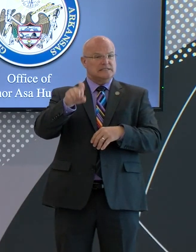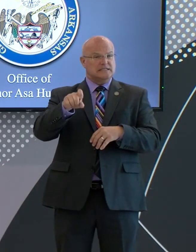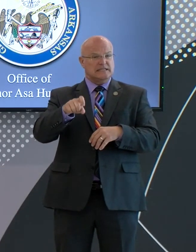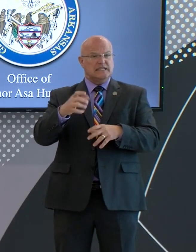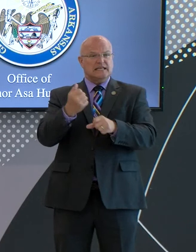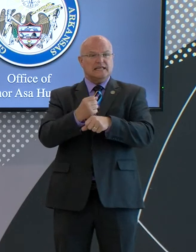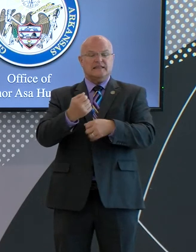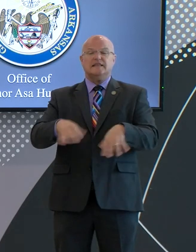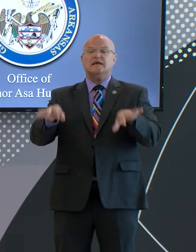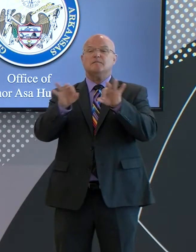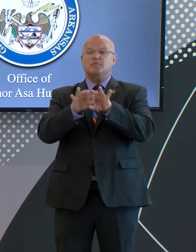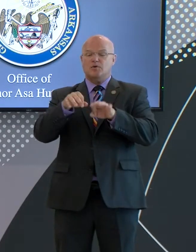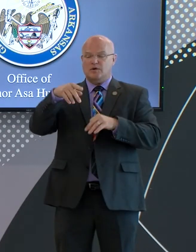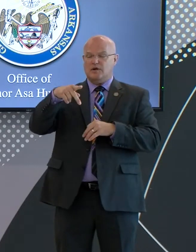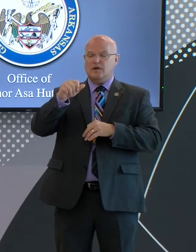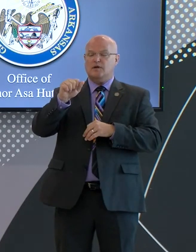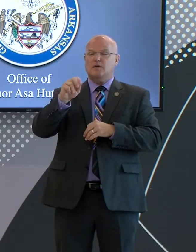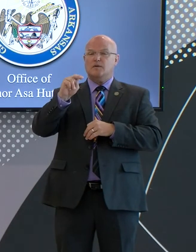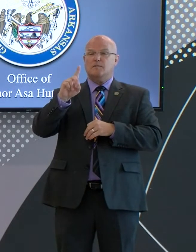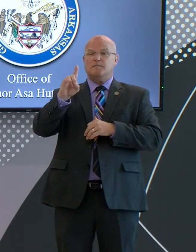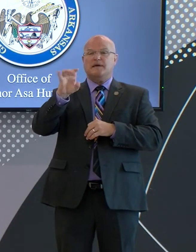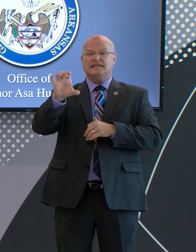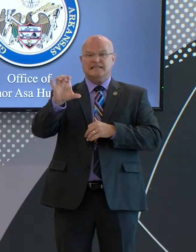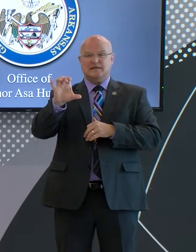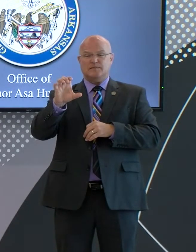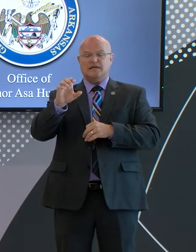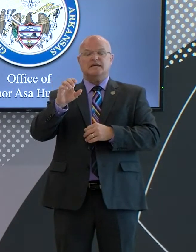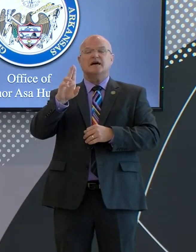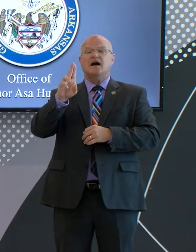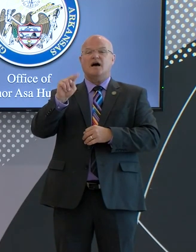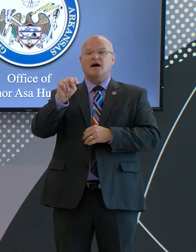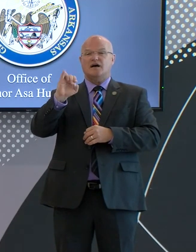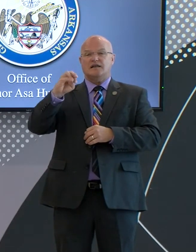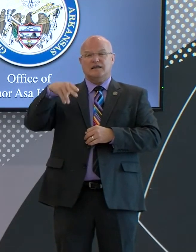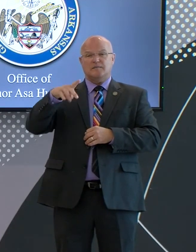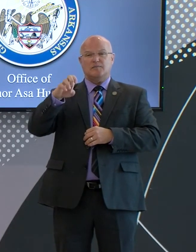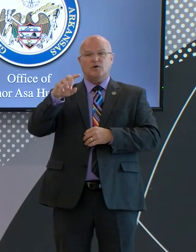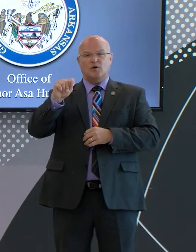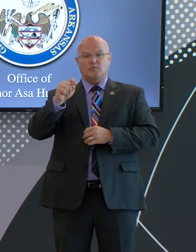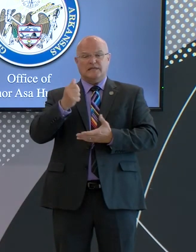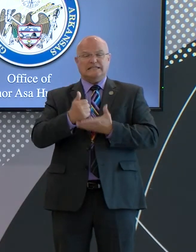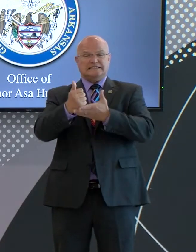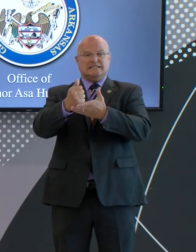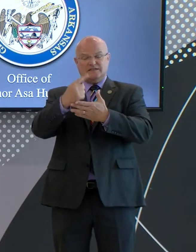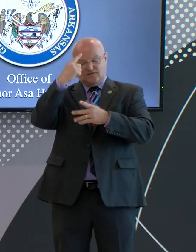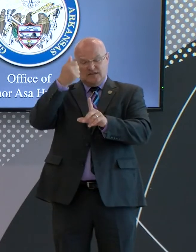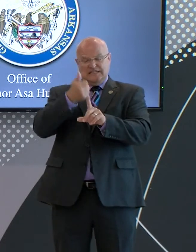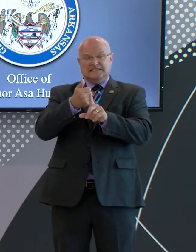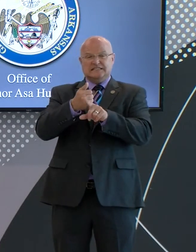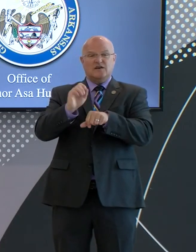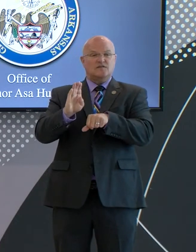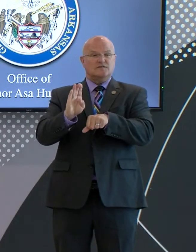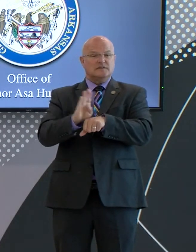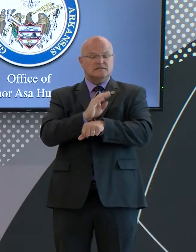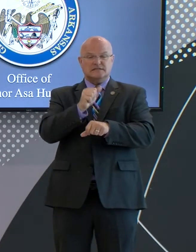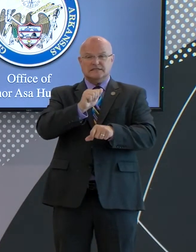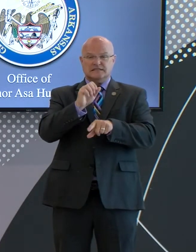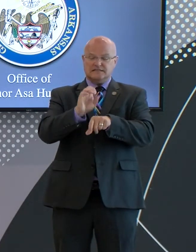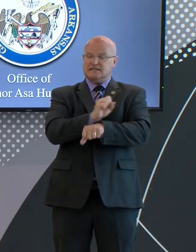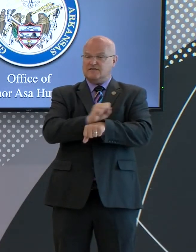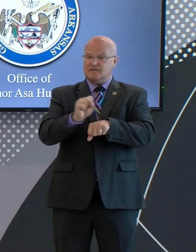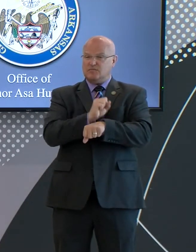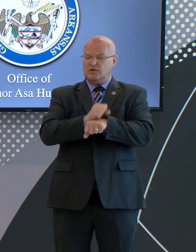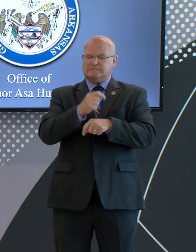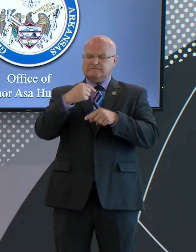to get the important pandemic unemployment assistance to our self-employed out there that have been struggling.